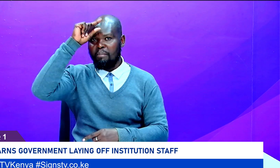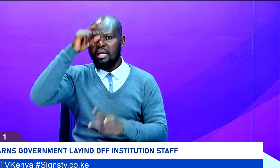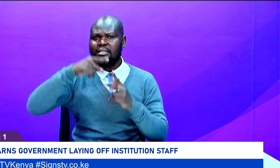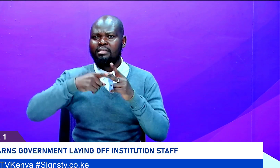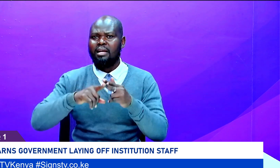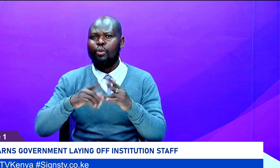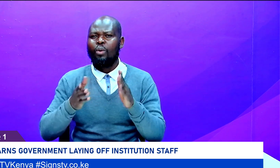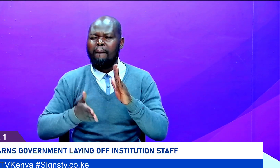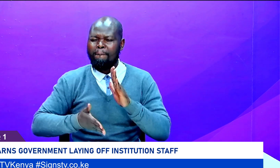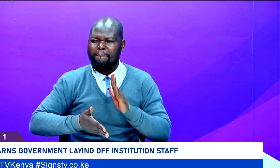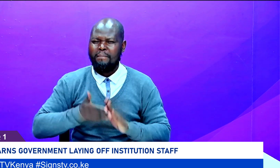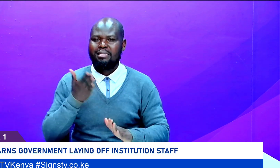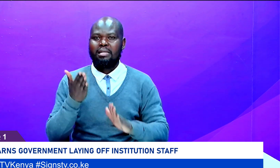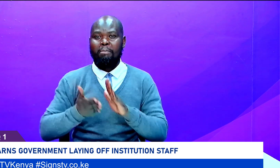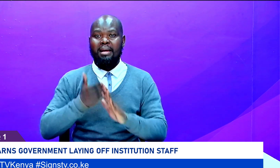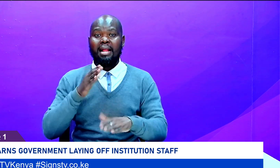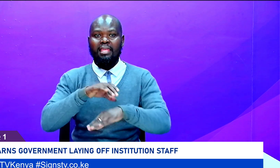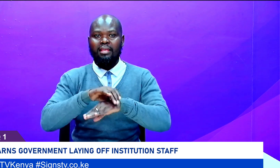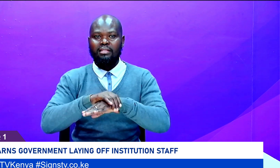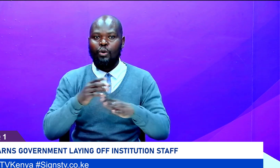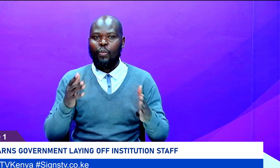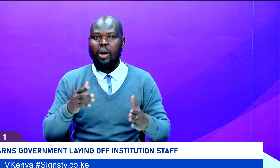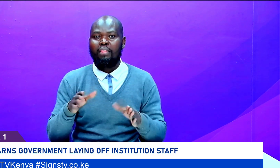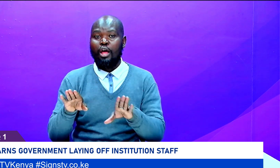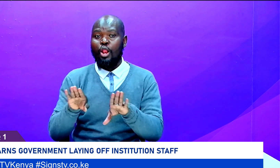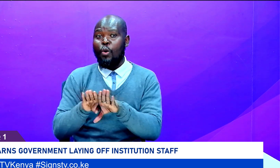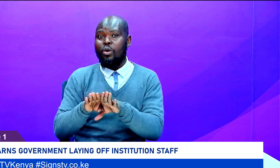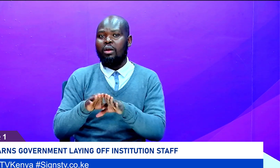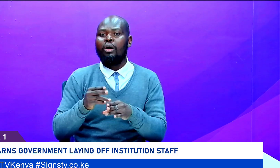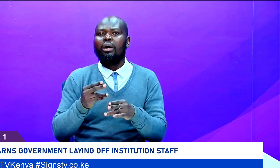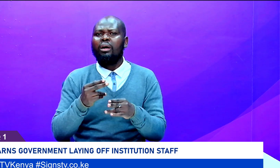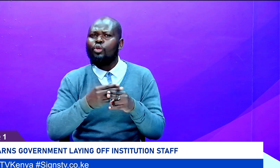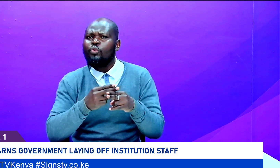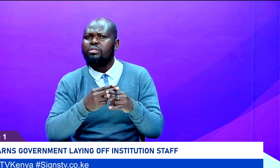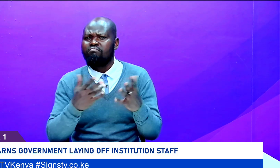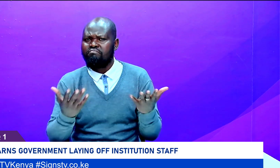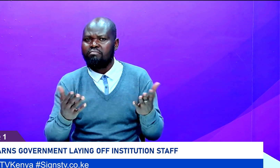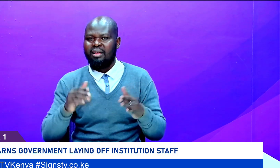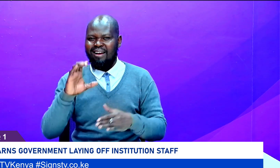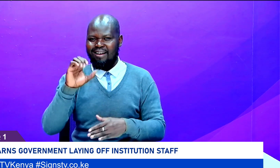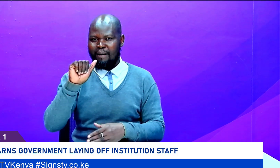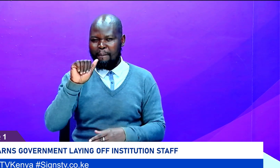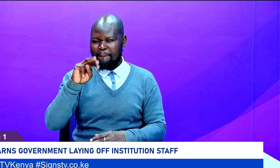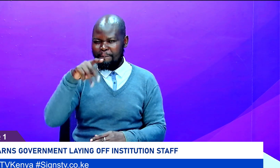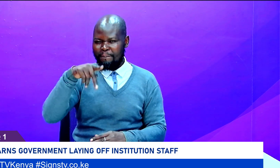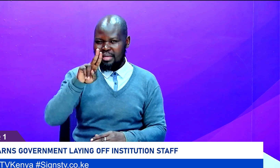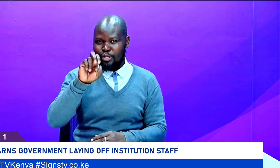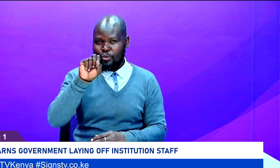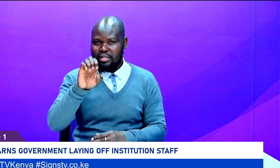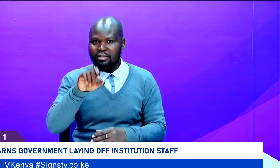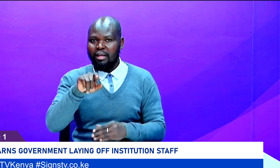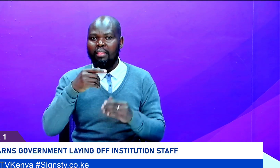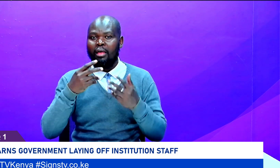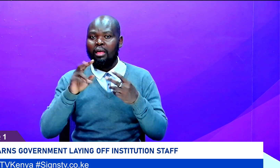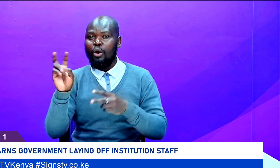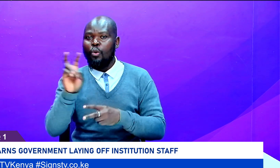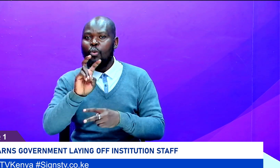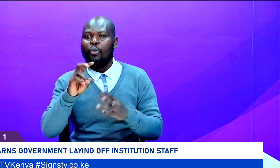2-week ultimatum to the government demanding an immediate reversal of the closure of satellite campuses, a halt